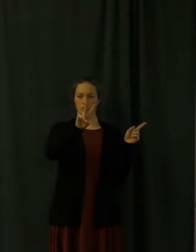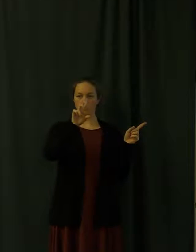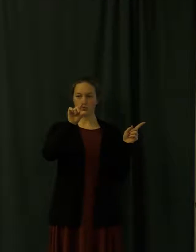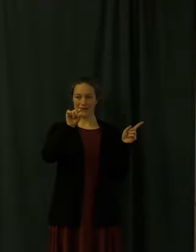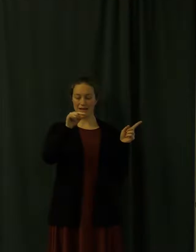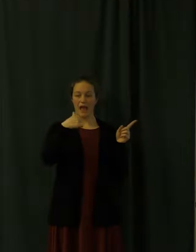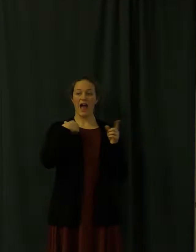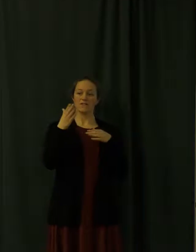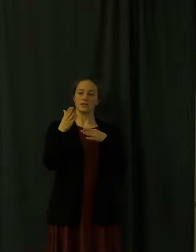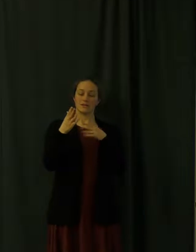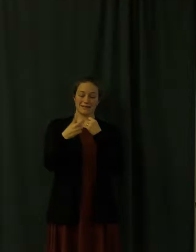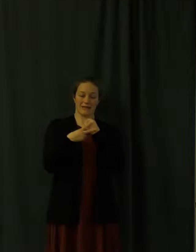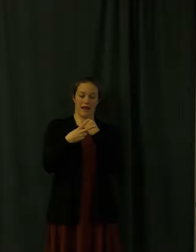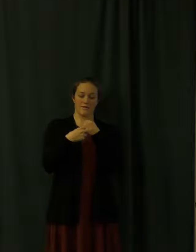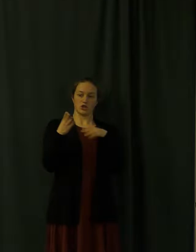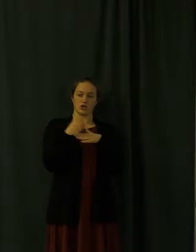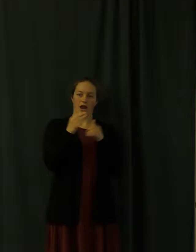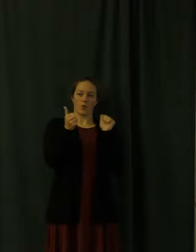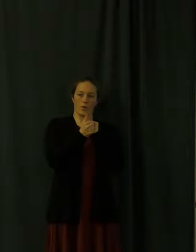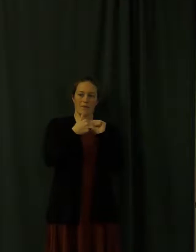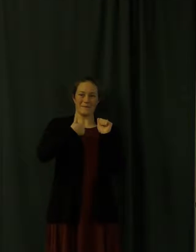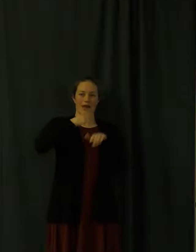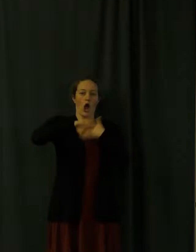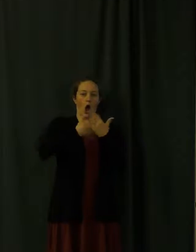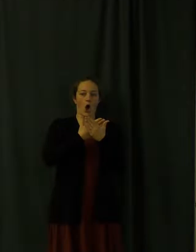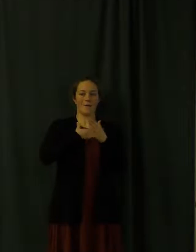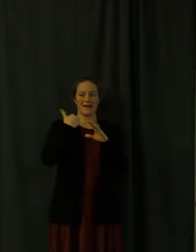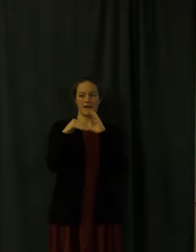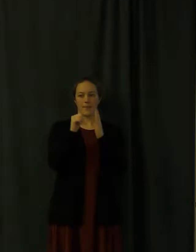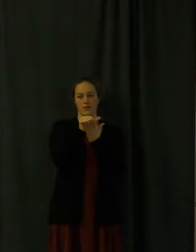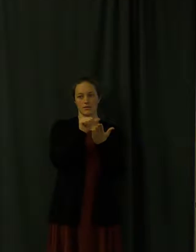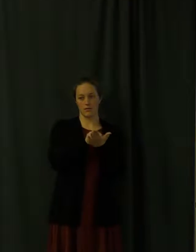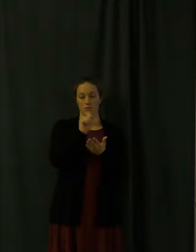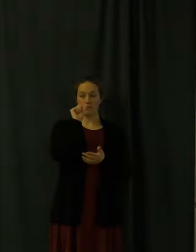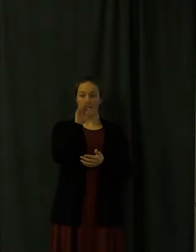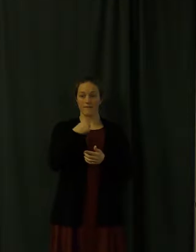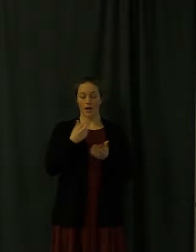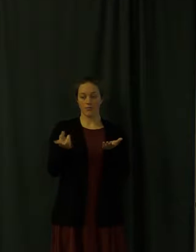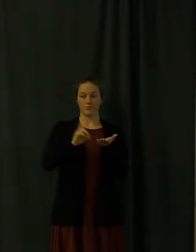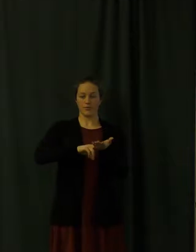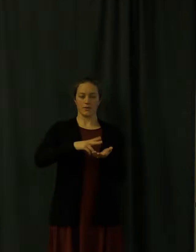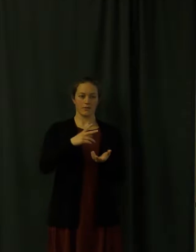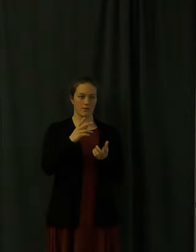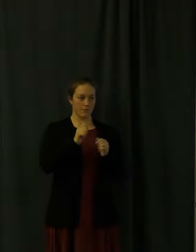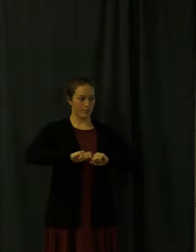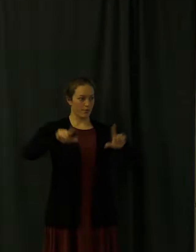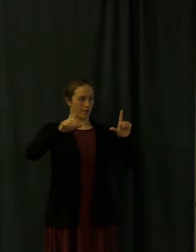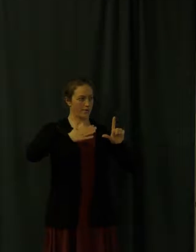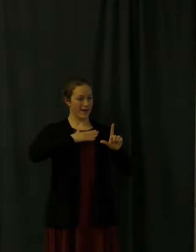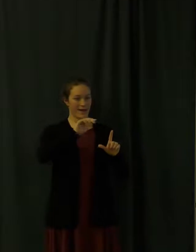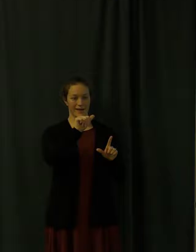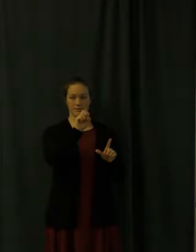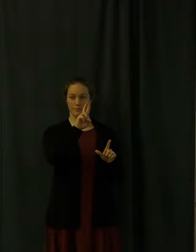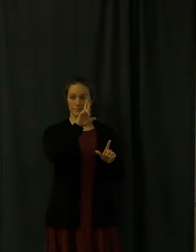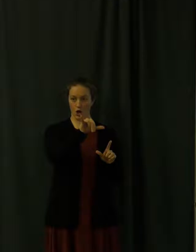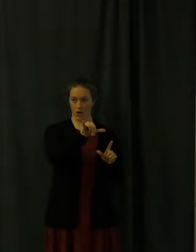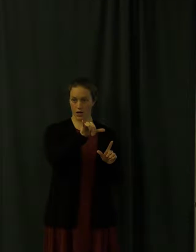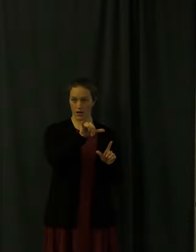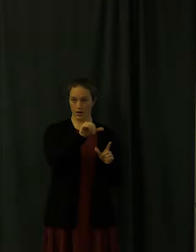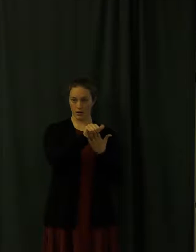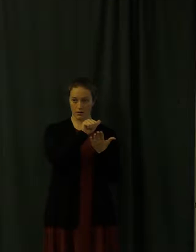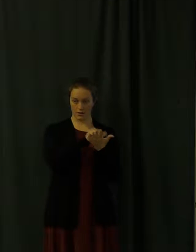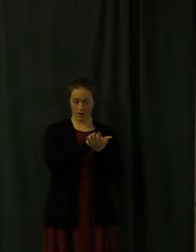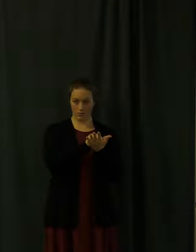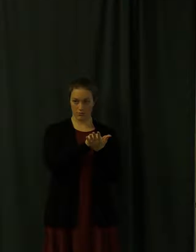and Gmail Me. And so if I logged on, so if I go to people and pull up my Asbury account and go to my